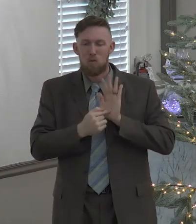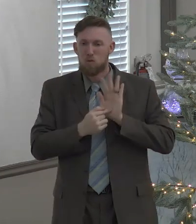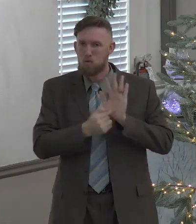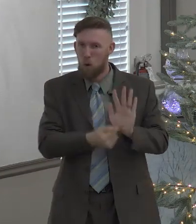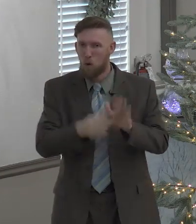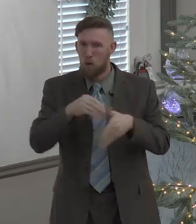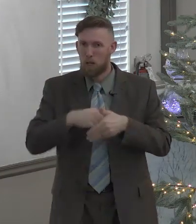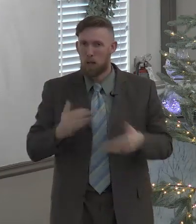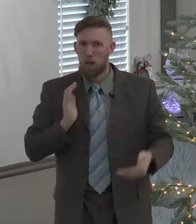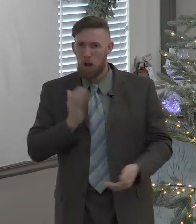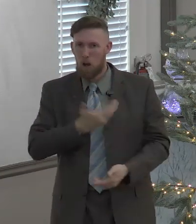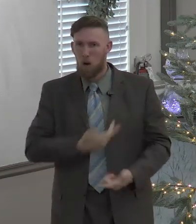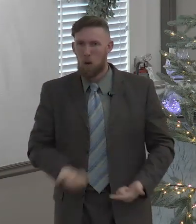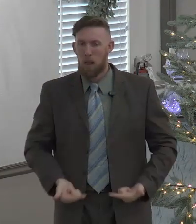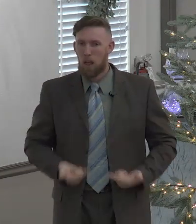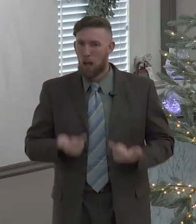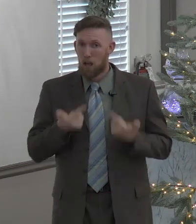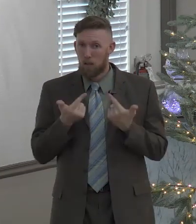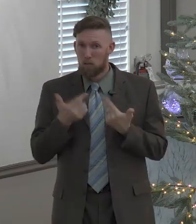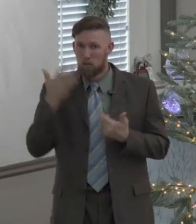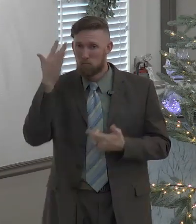it isn't evident in our life